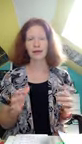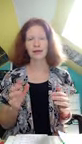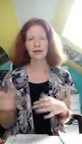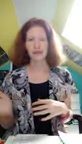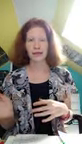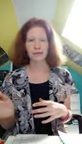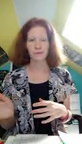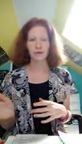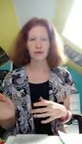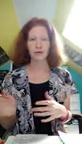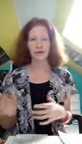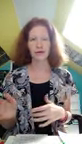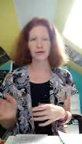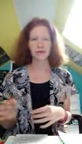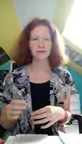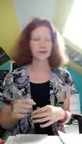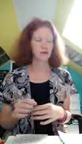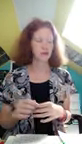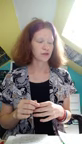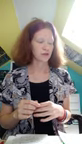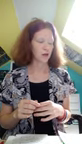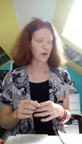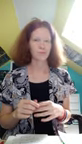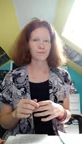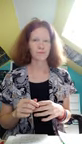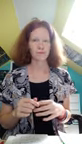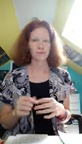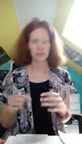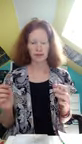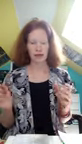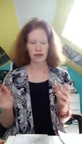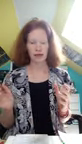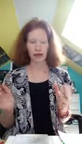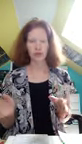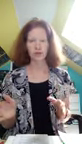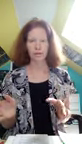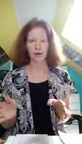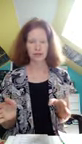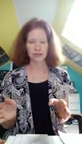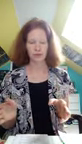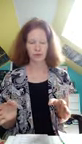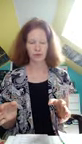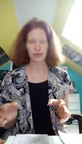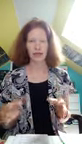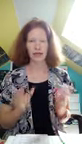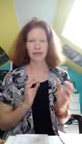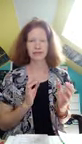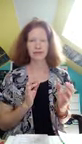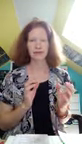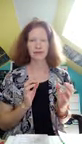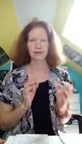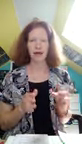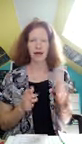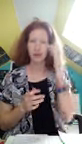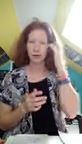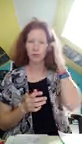and give you an example of what it is. So, auditory processing disorder is not a problem